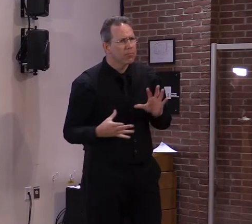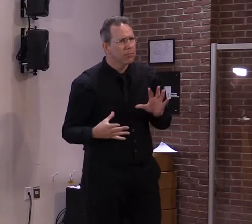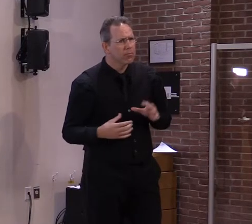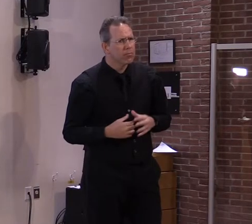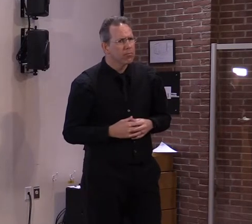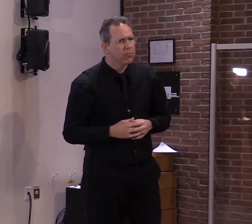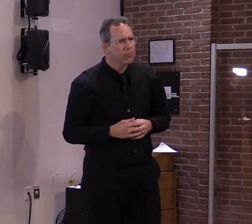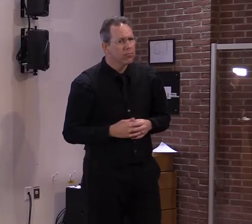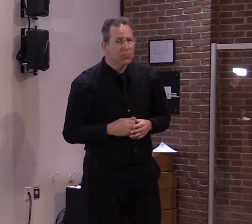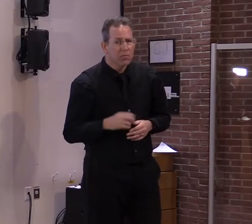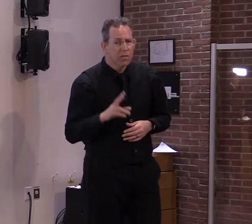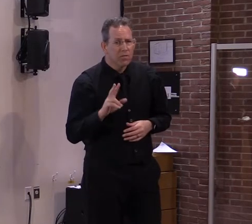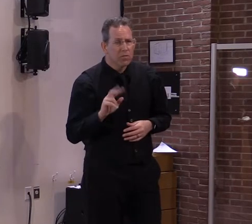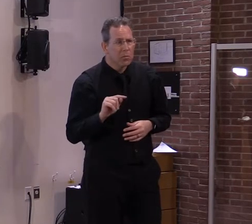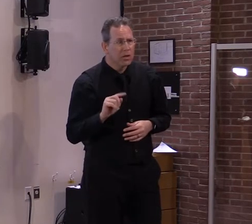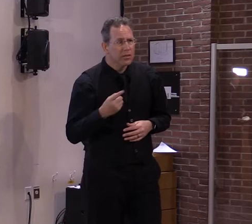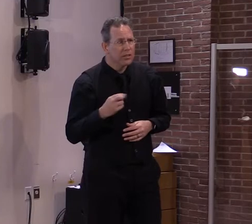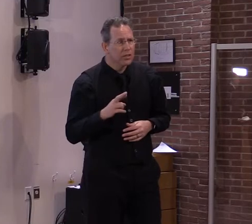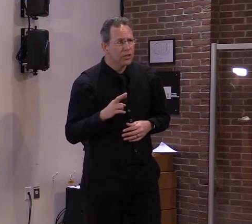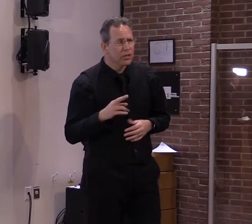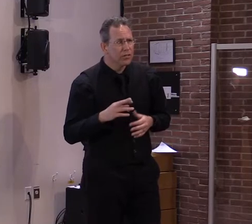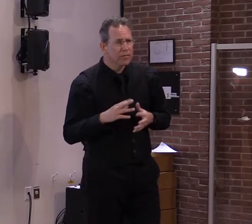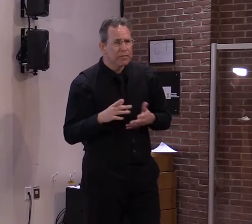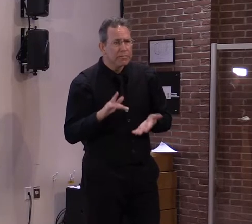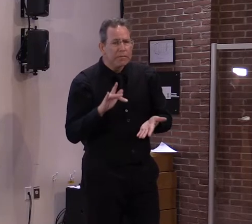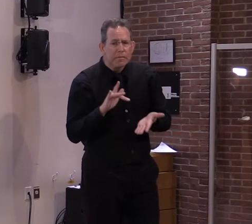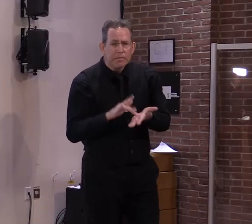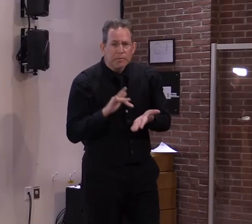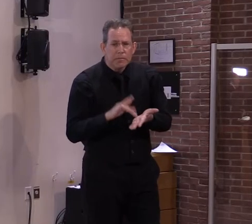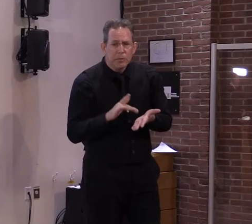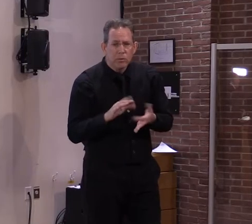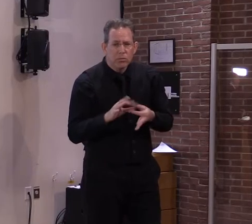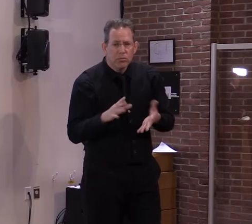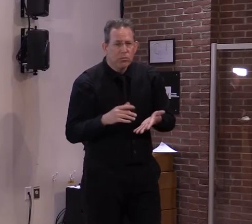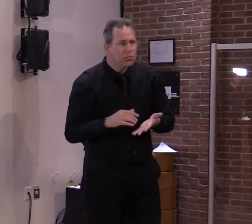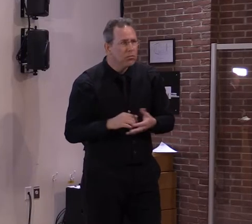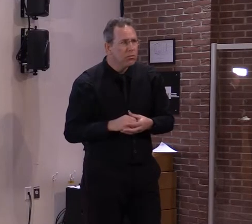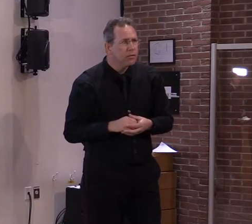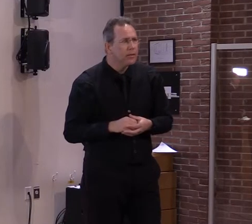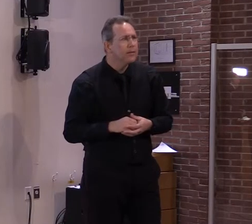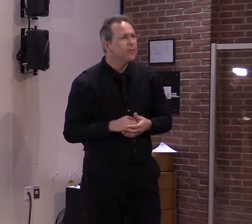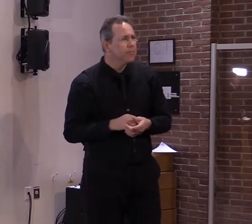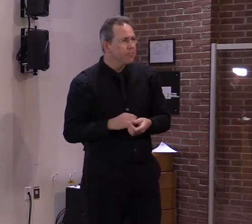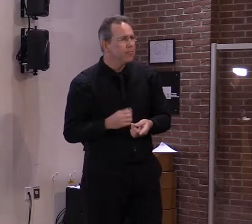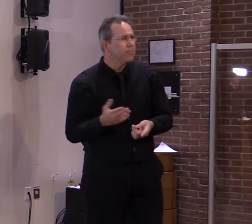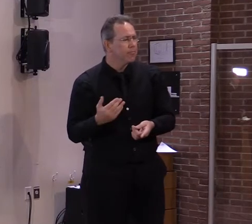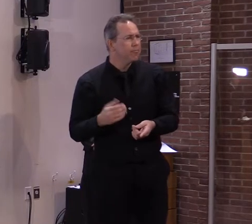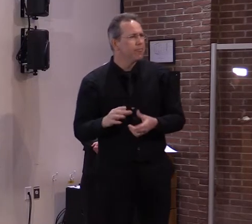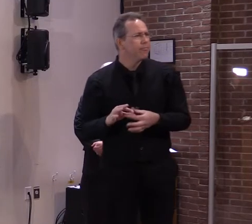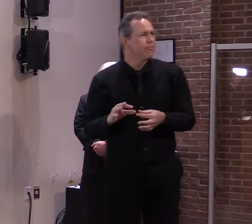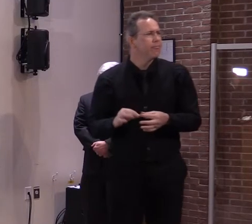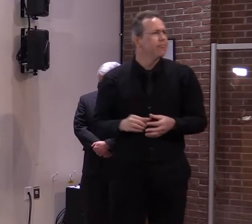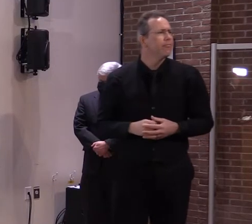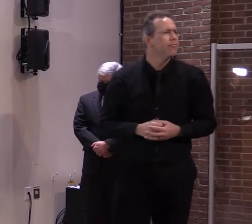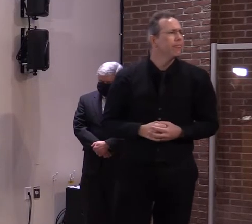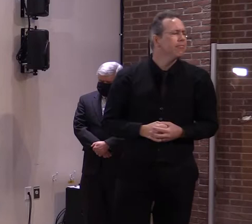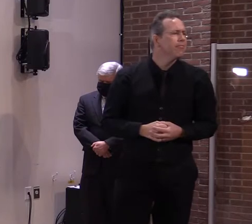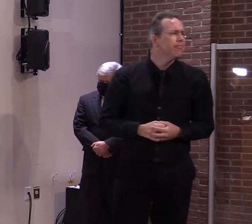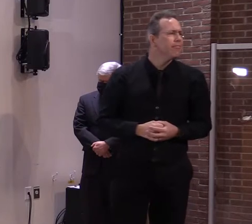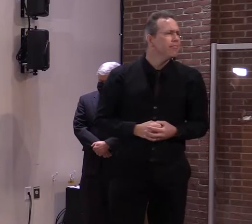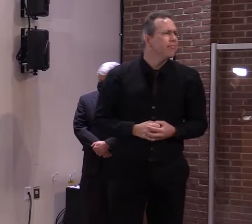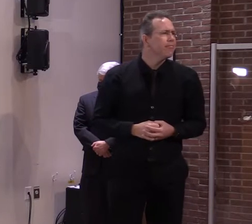Would indicate that, you know, vaccine interest is high in Vermont in general. What about